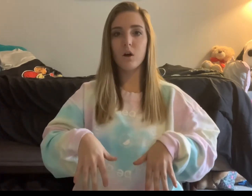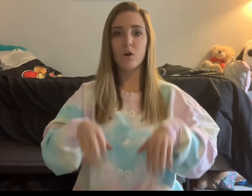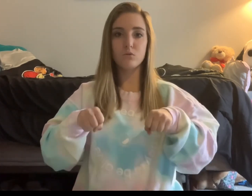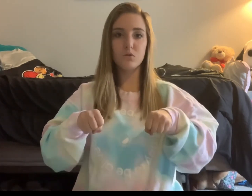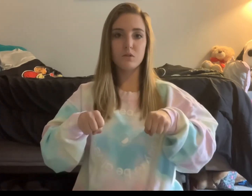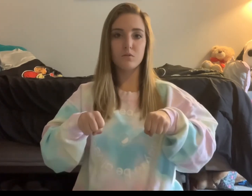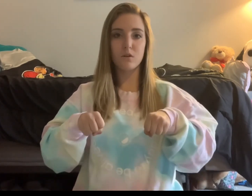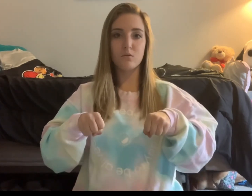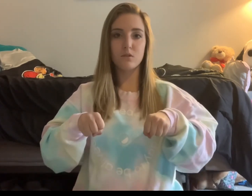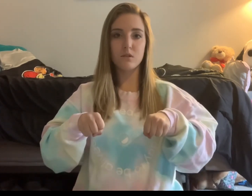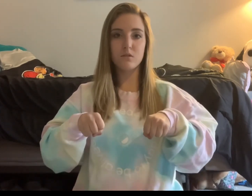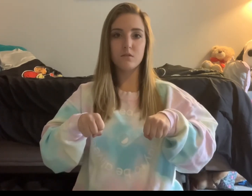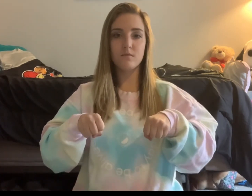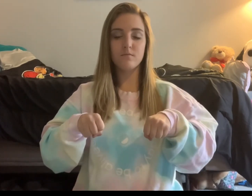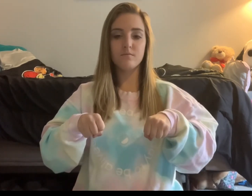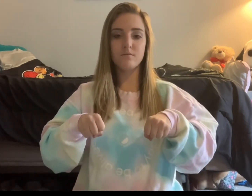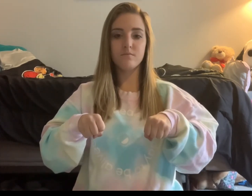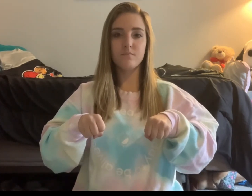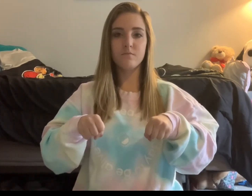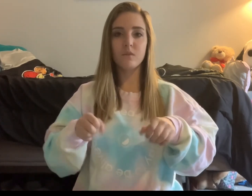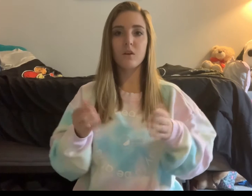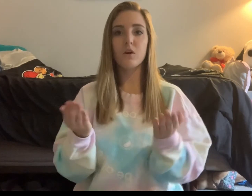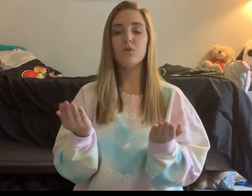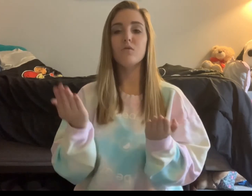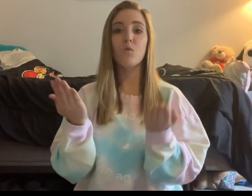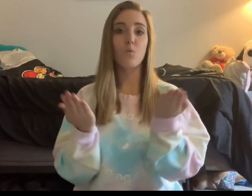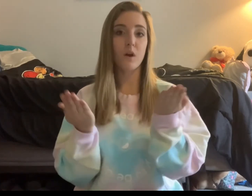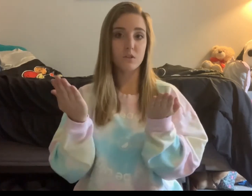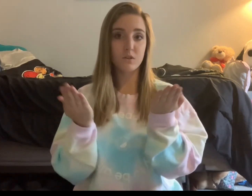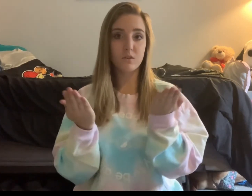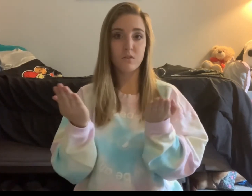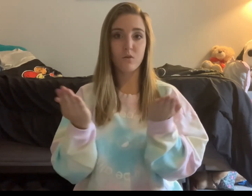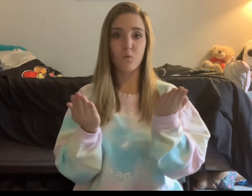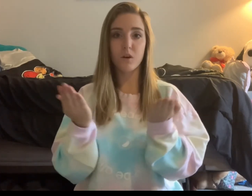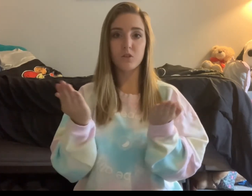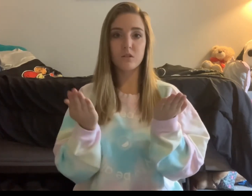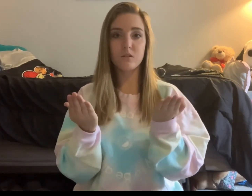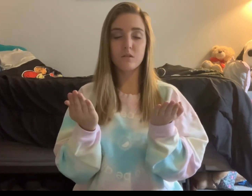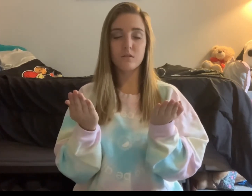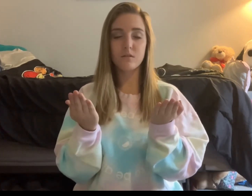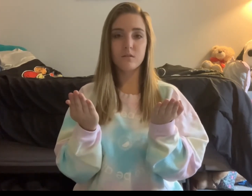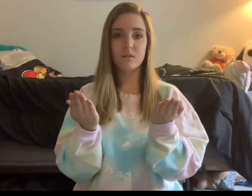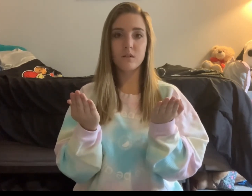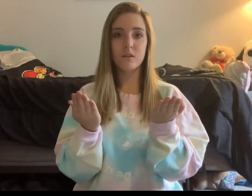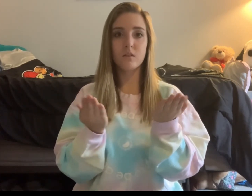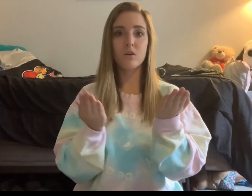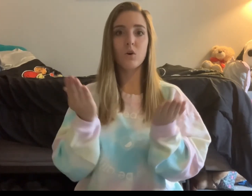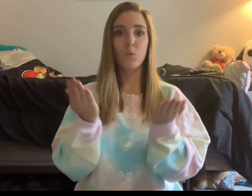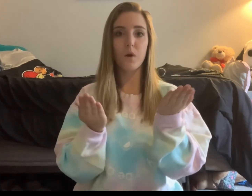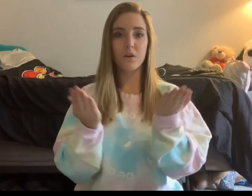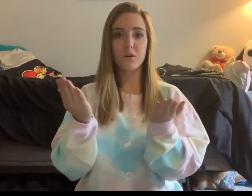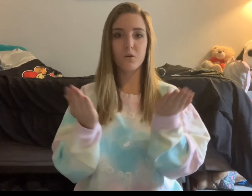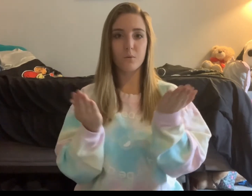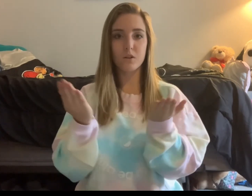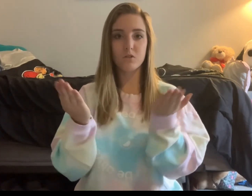host or hostess, you have waiter or waitress, waiter or waitress.